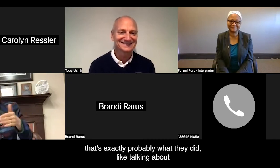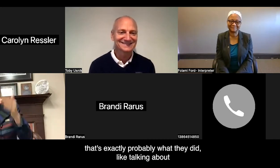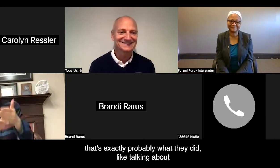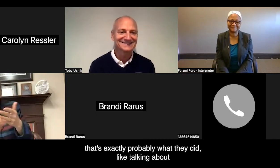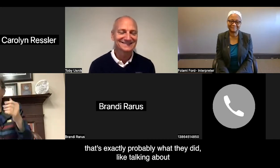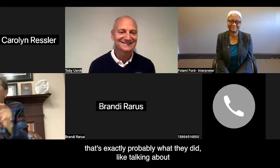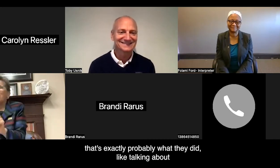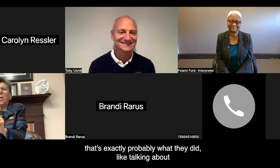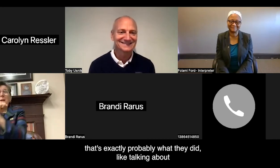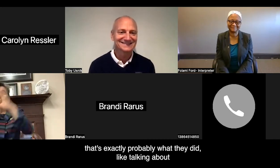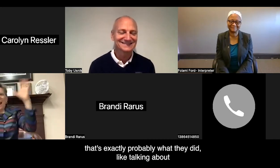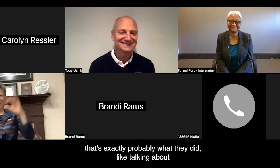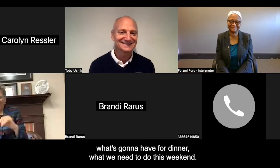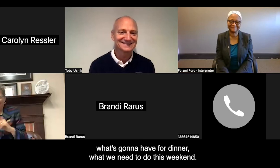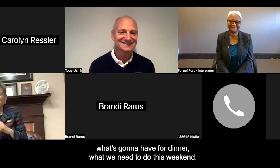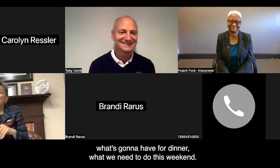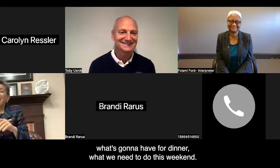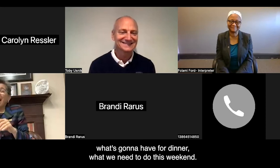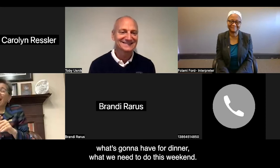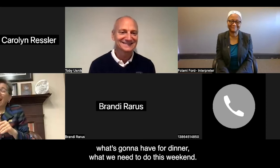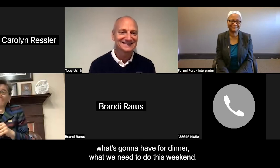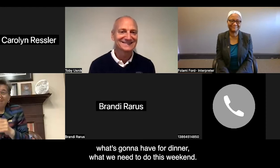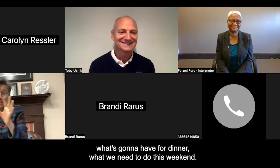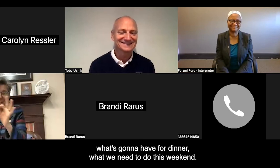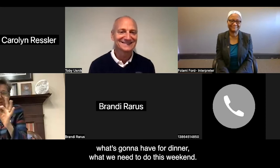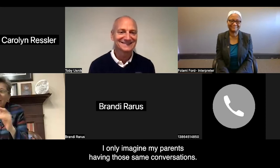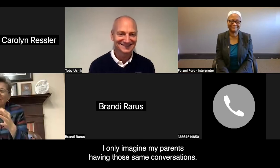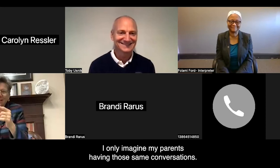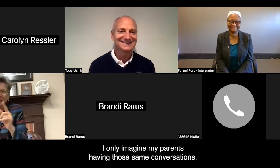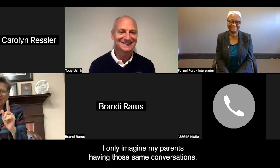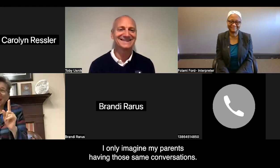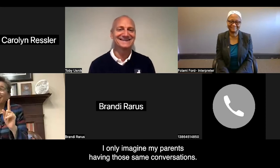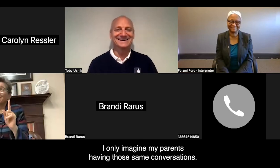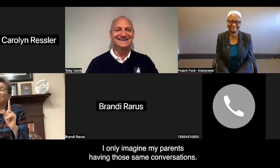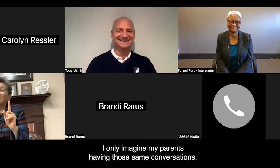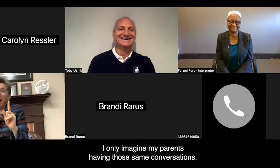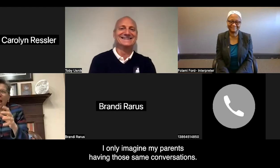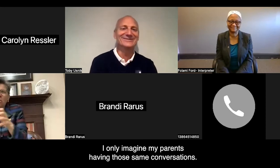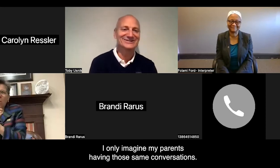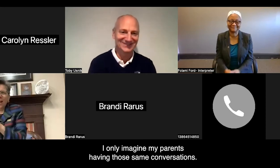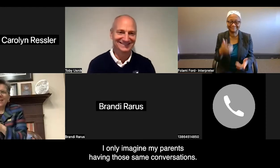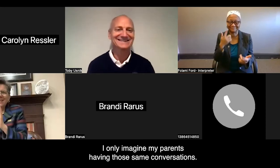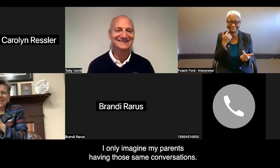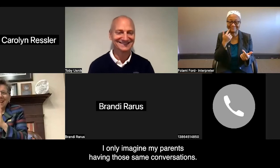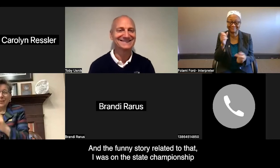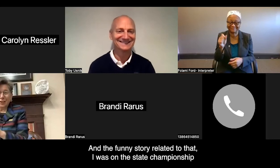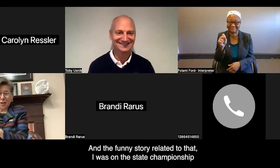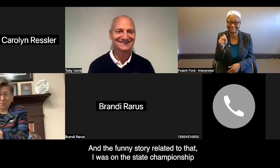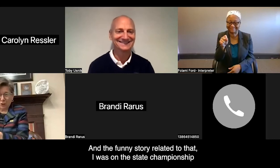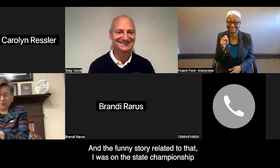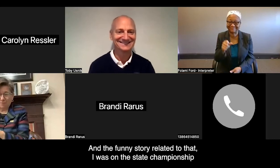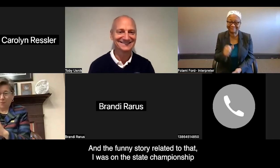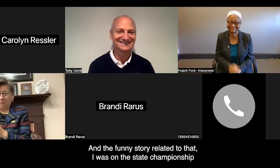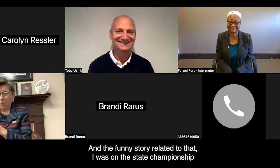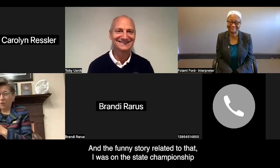like talking about what's going to have for dinner, what we need to do this weekend. I only imagined my parents having those same conversations. And the funny story related to that,